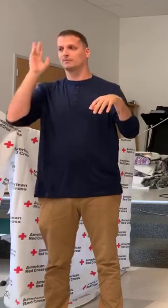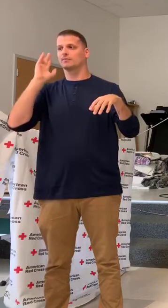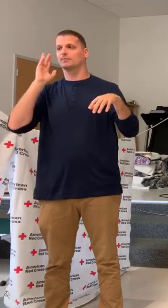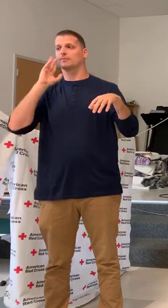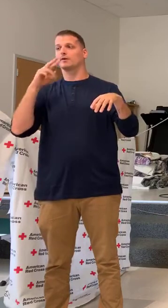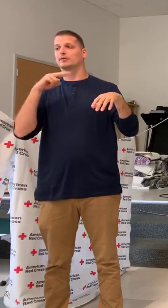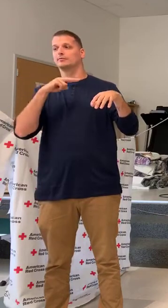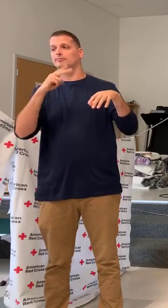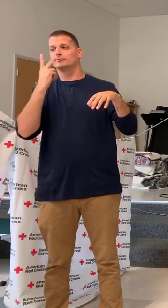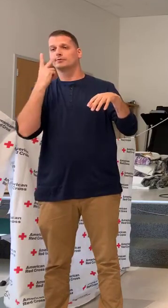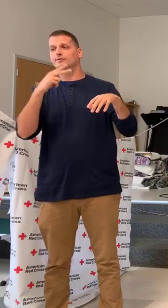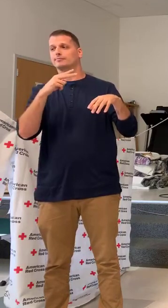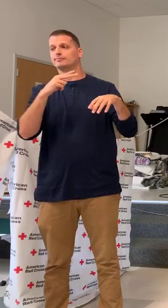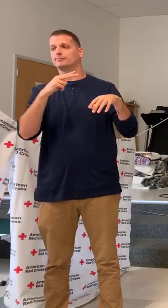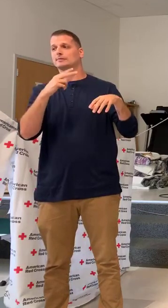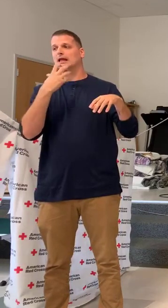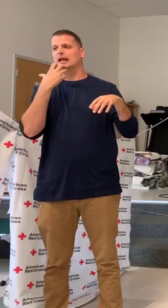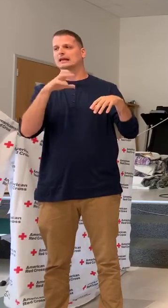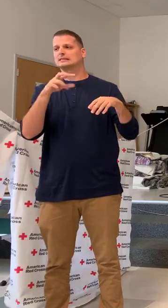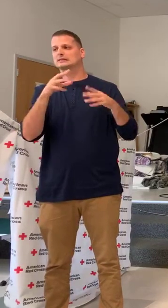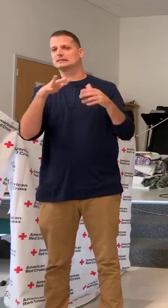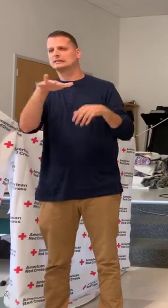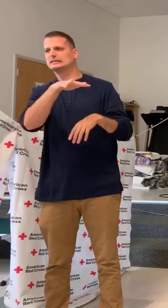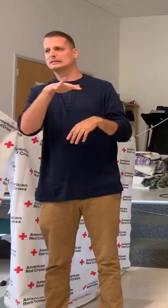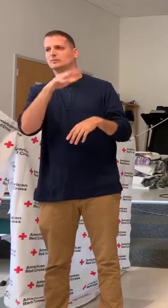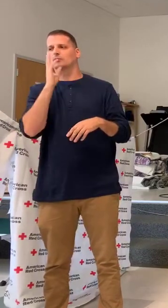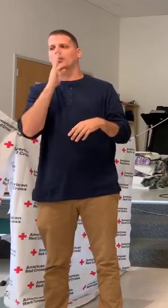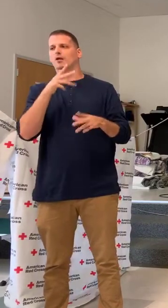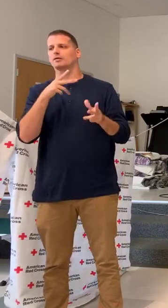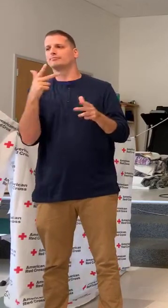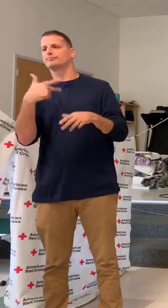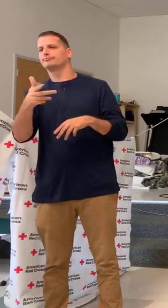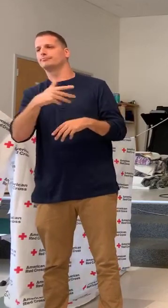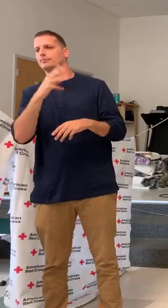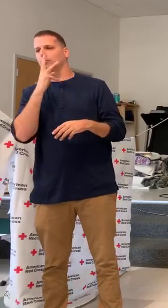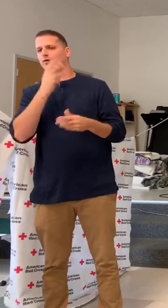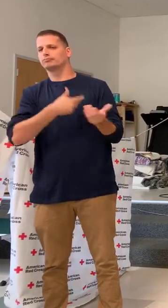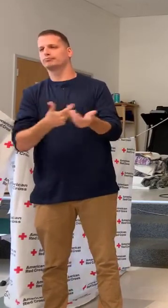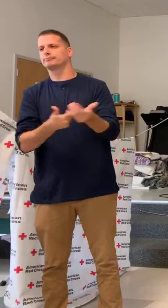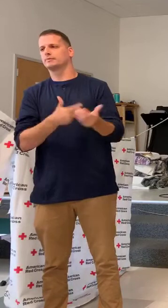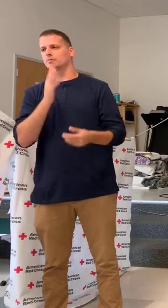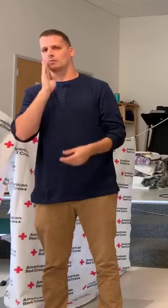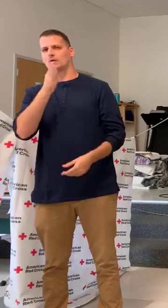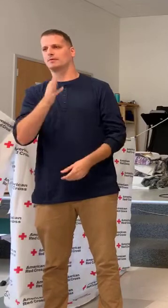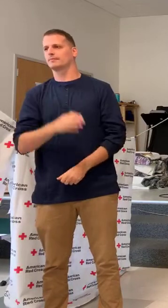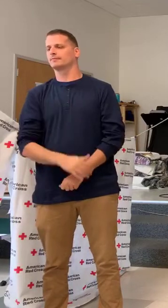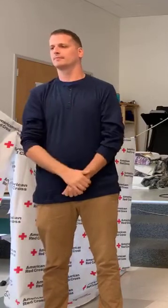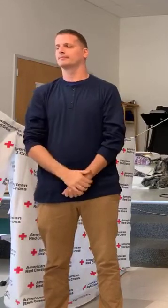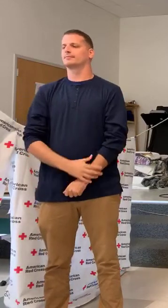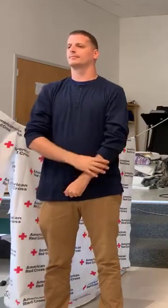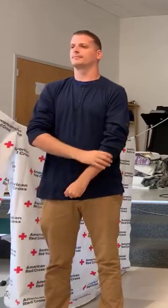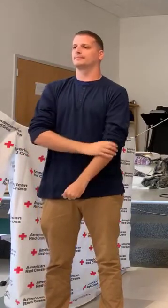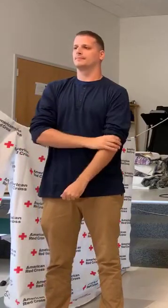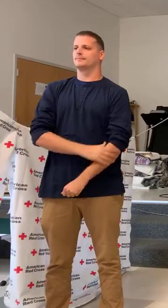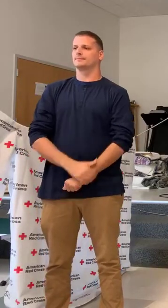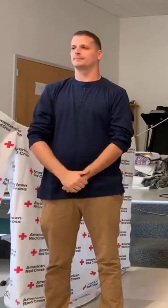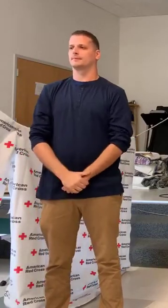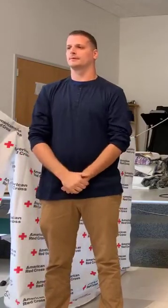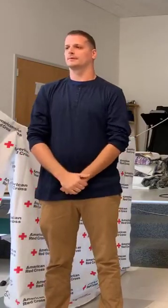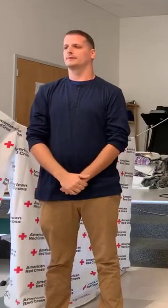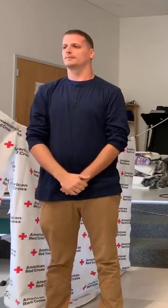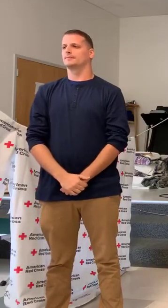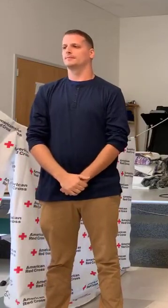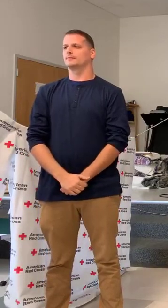flare-ups, trying to put out hot spots, and also move into that hazard reduction phase. So the hazard